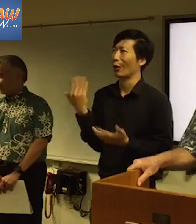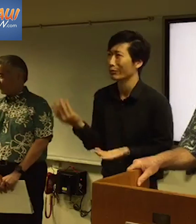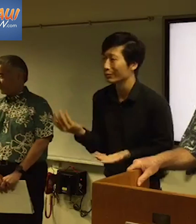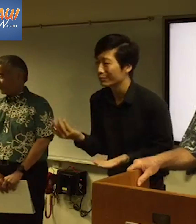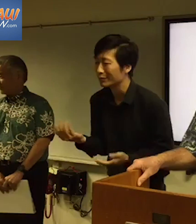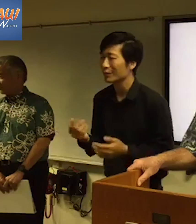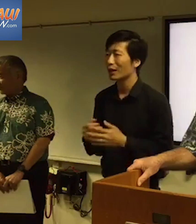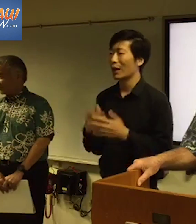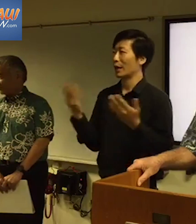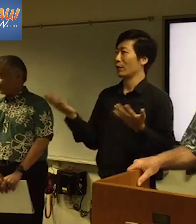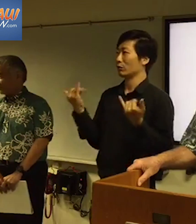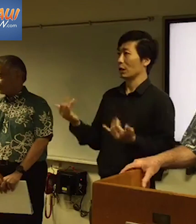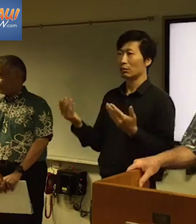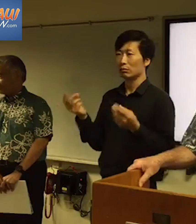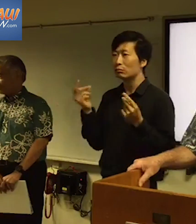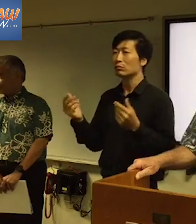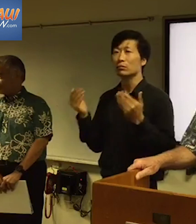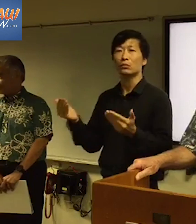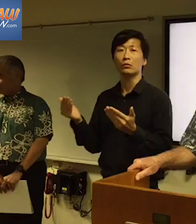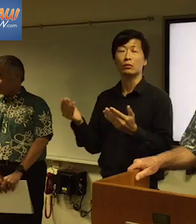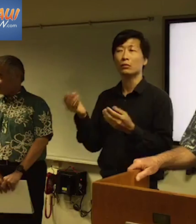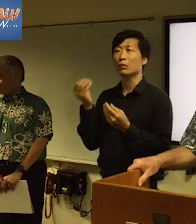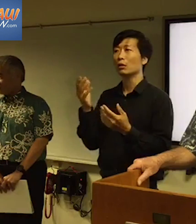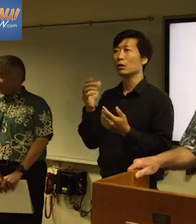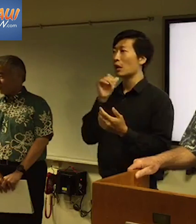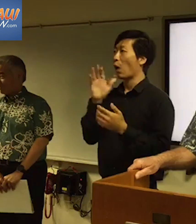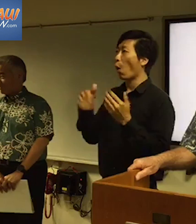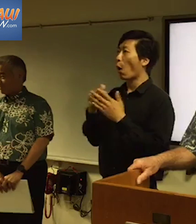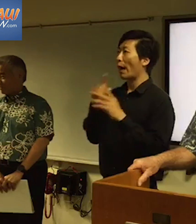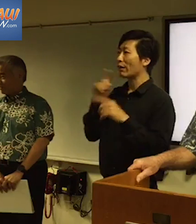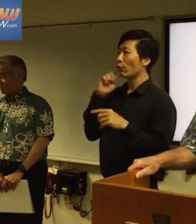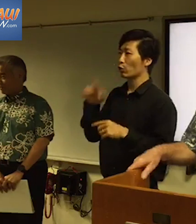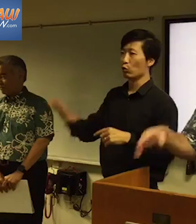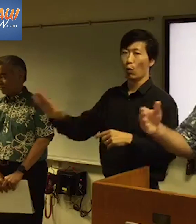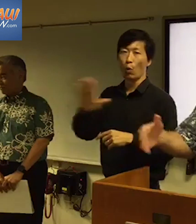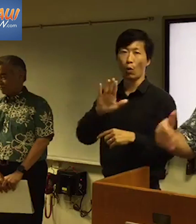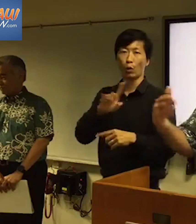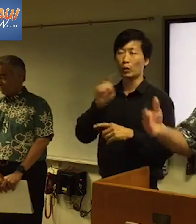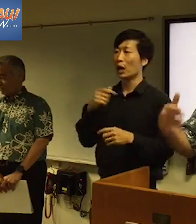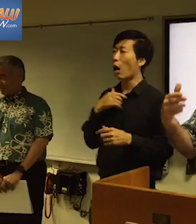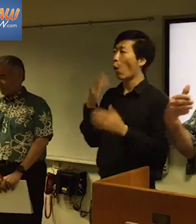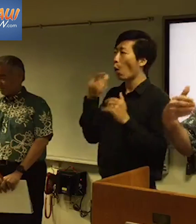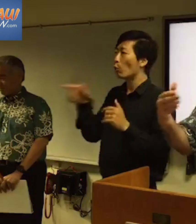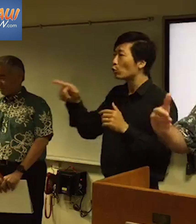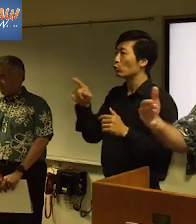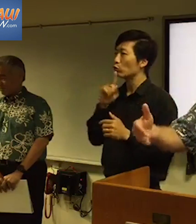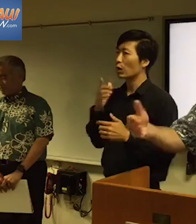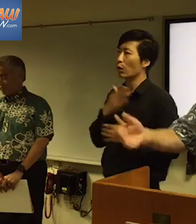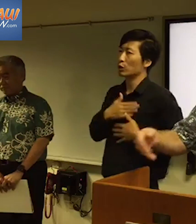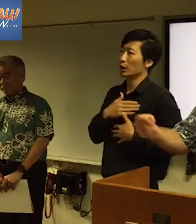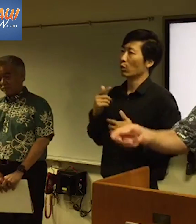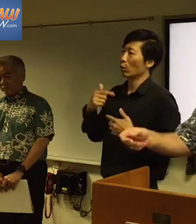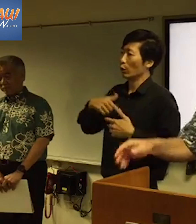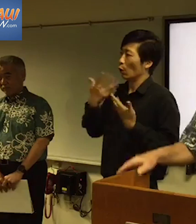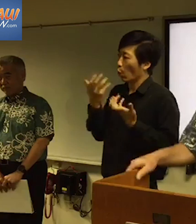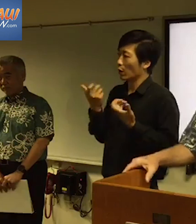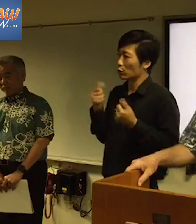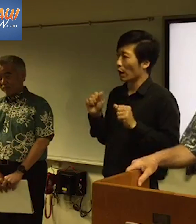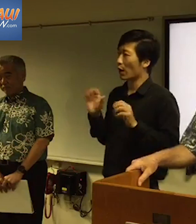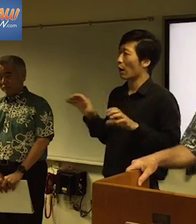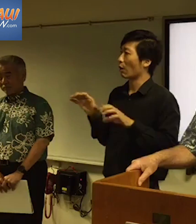We have protocols in place in the event that we ever identify a confirmed case who has household contacts, family members